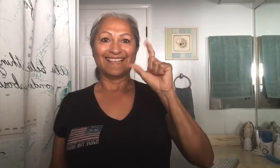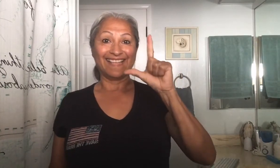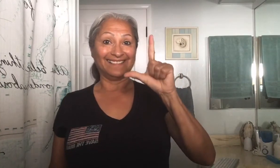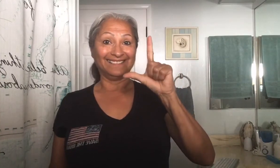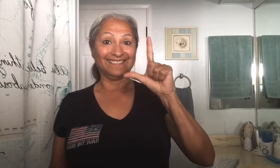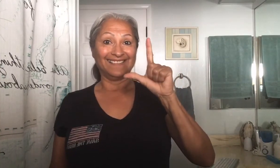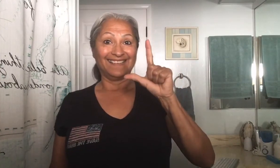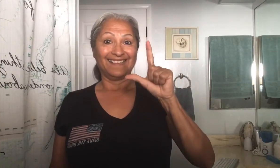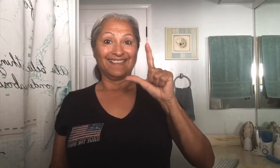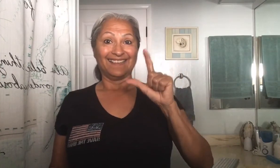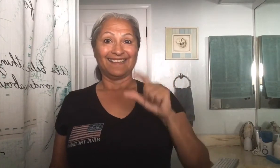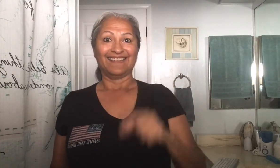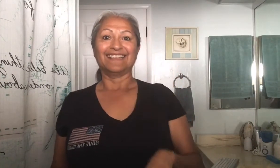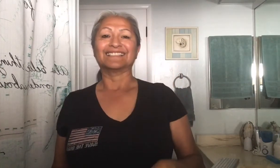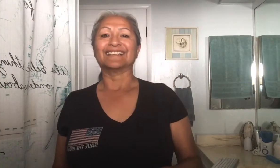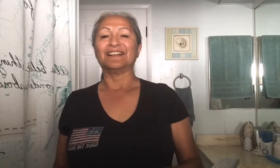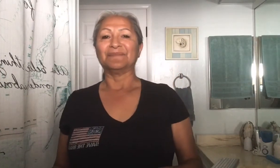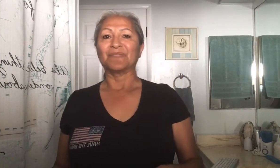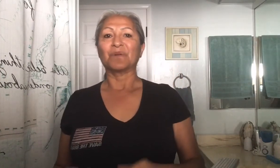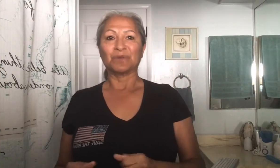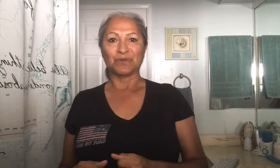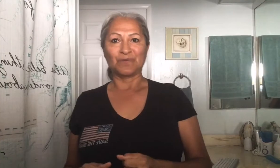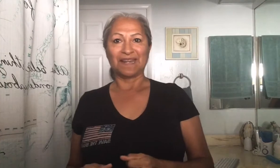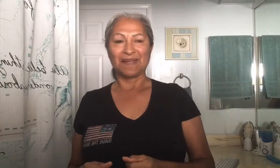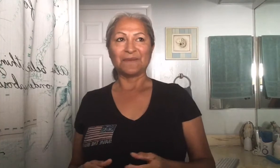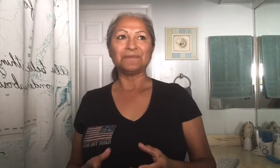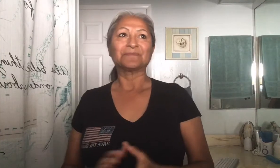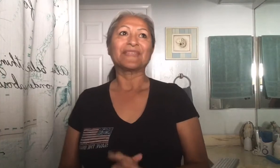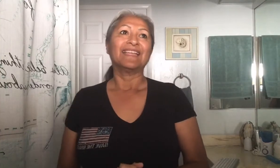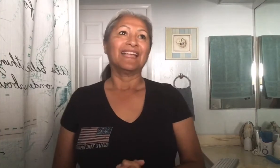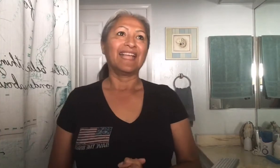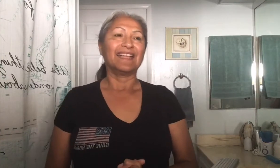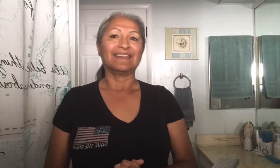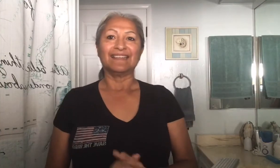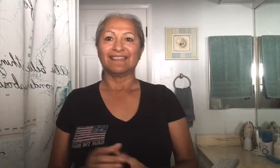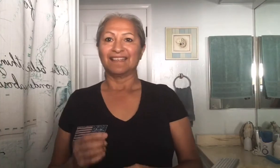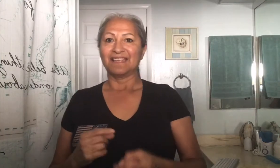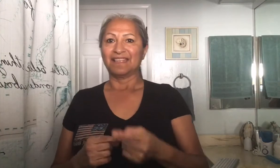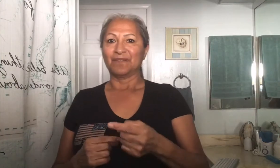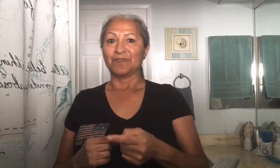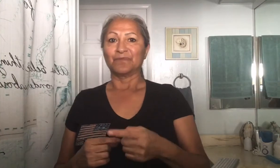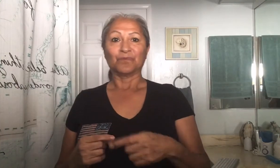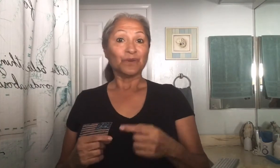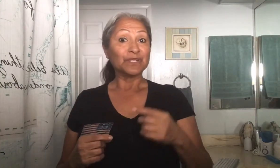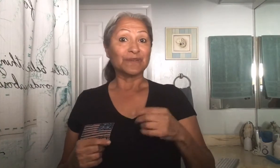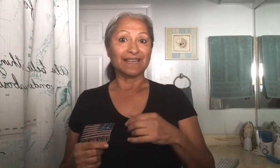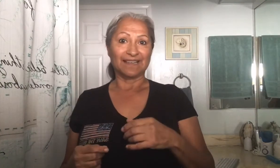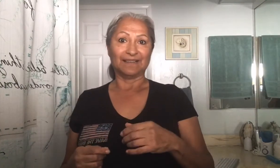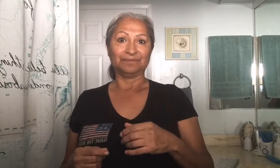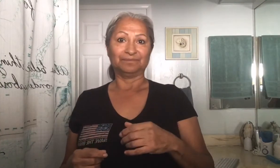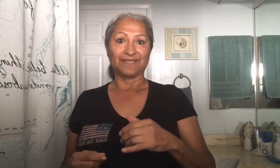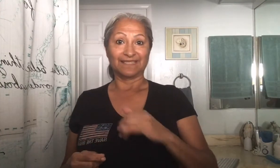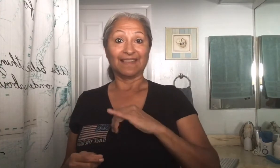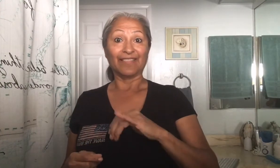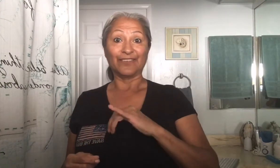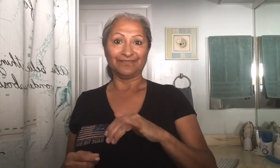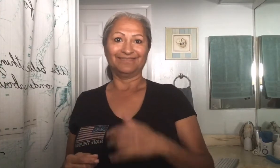IASL is what we're doing right now. And what we're doing together